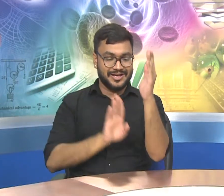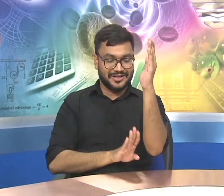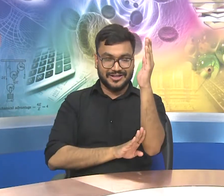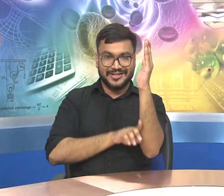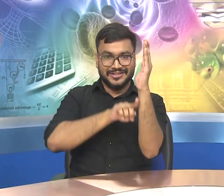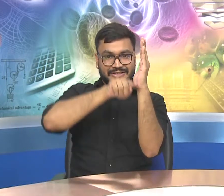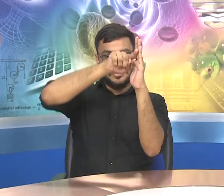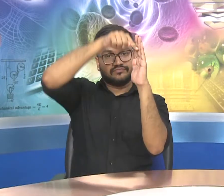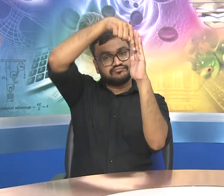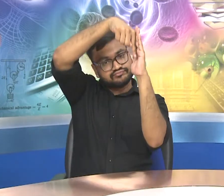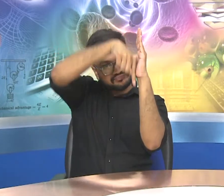is upright.